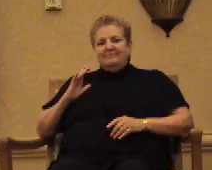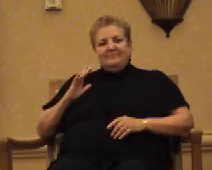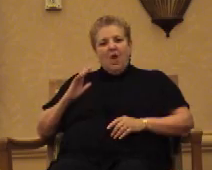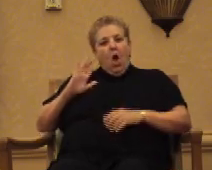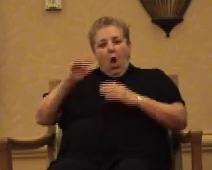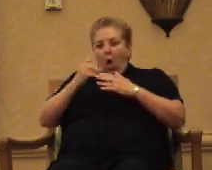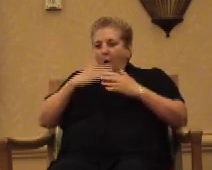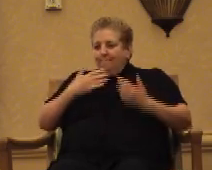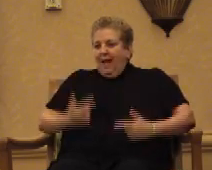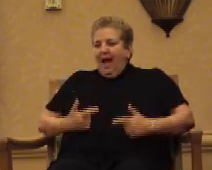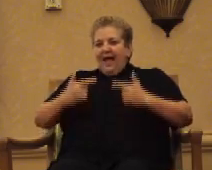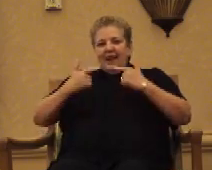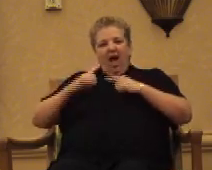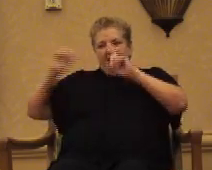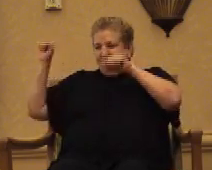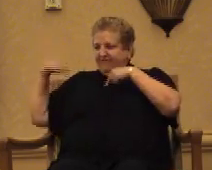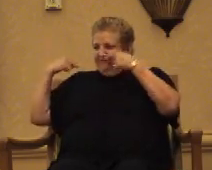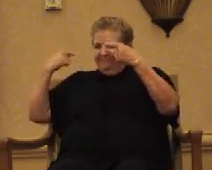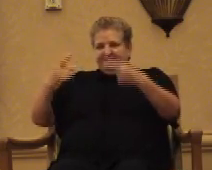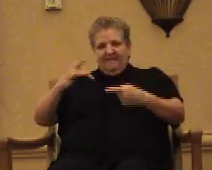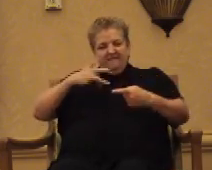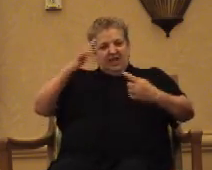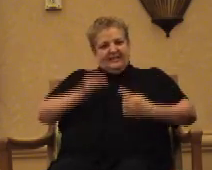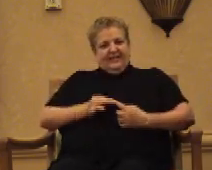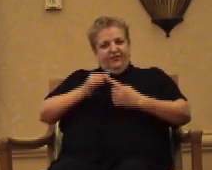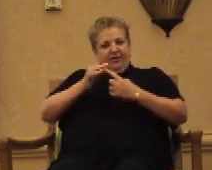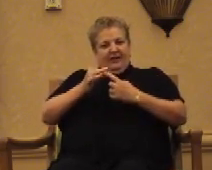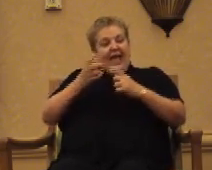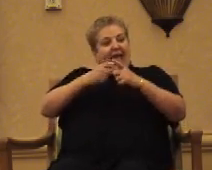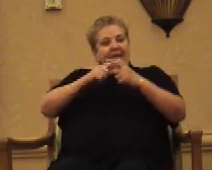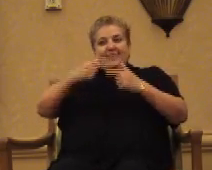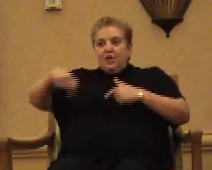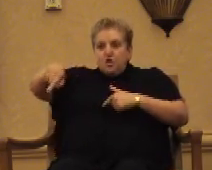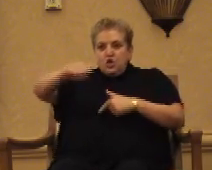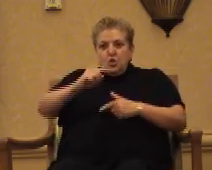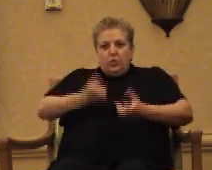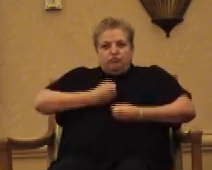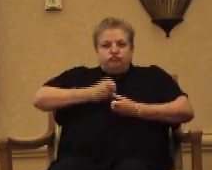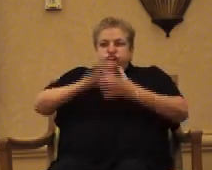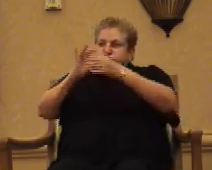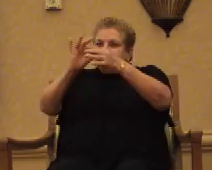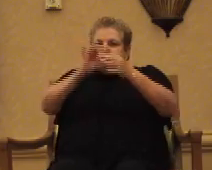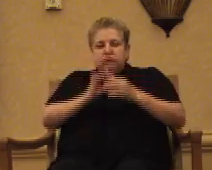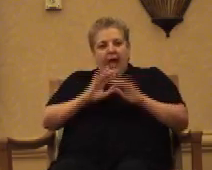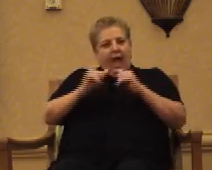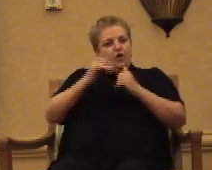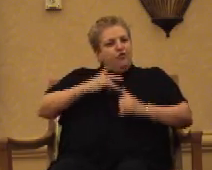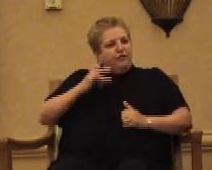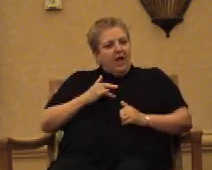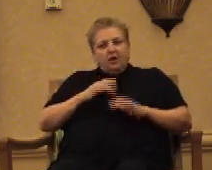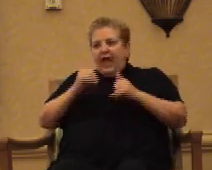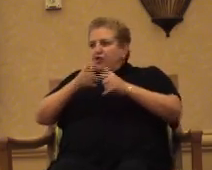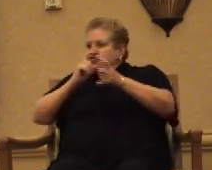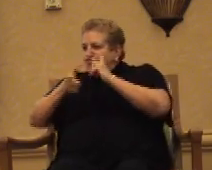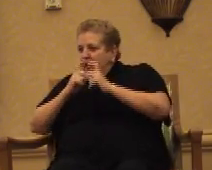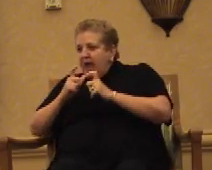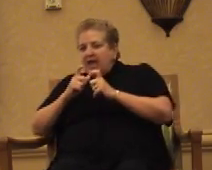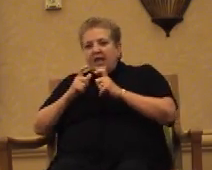I had felt different, and you people shared how you felt, how you drank and how you felt separated from